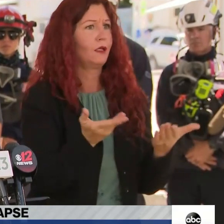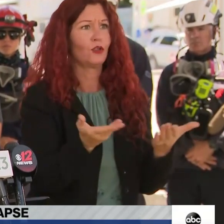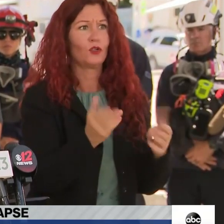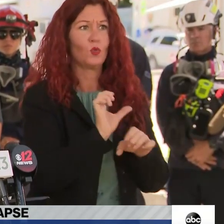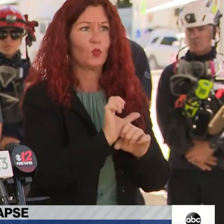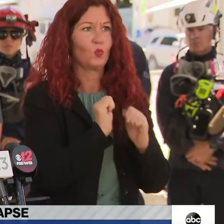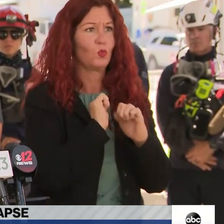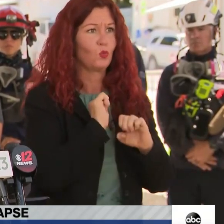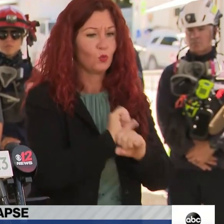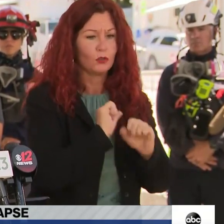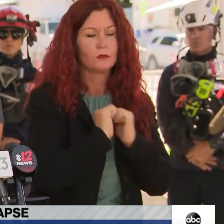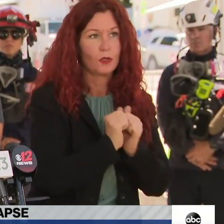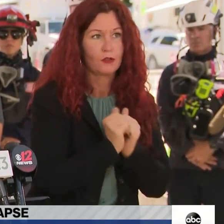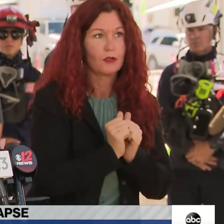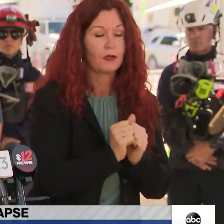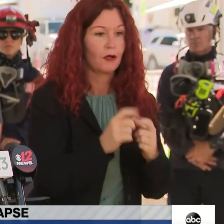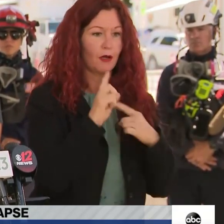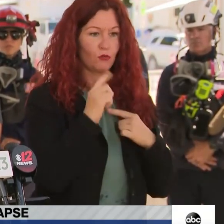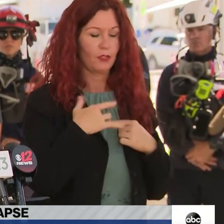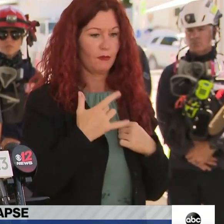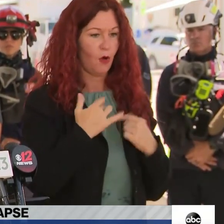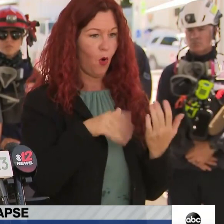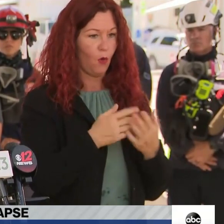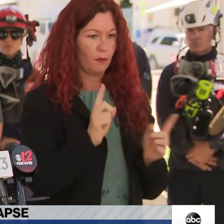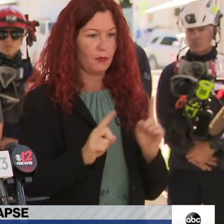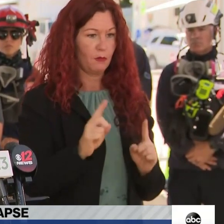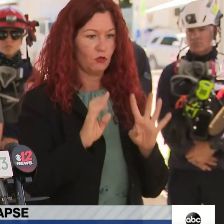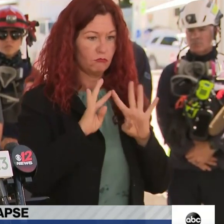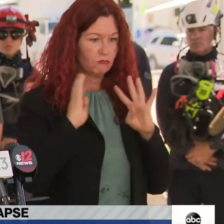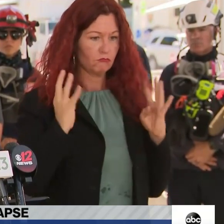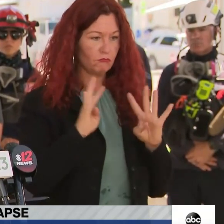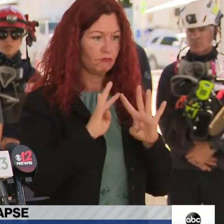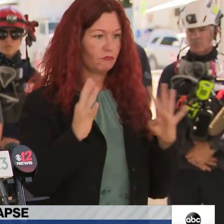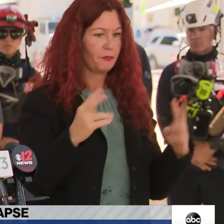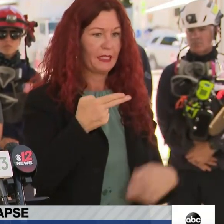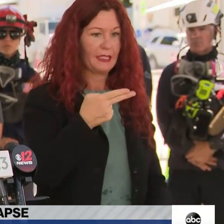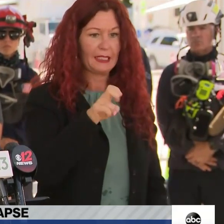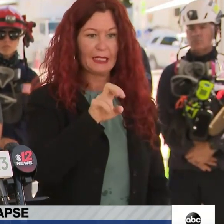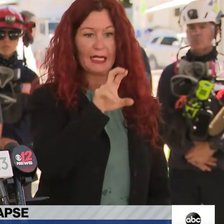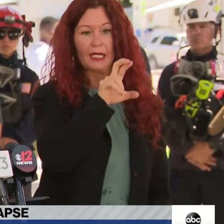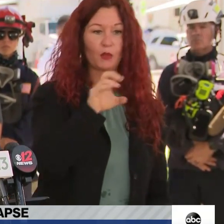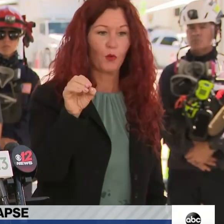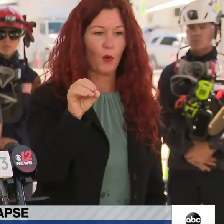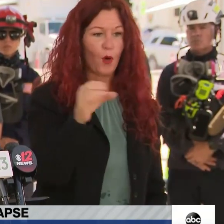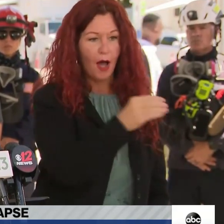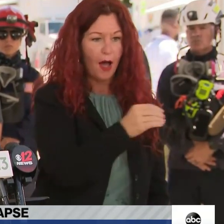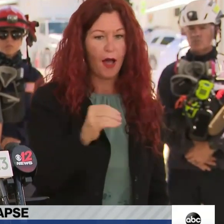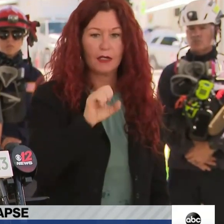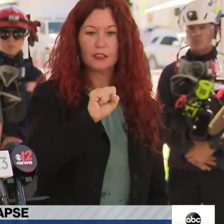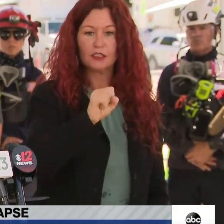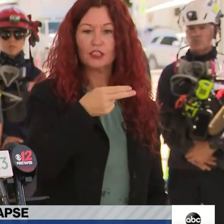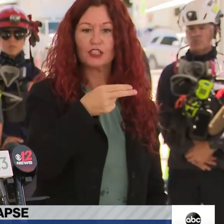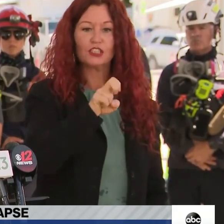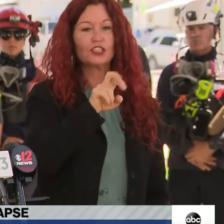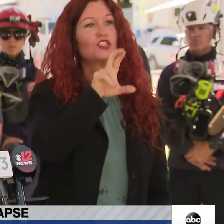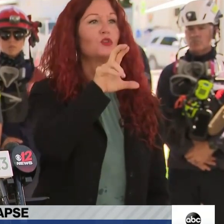I am truly surrounded by heroes and sheroes. This gives me strength every single